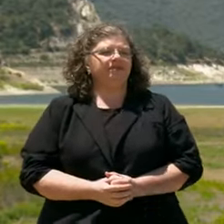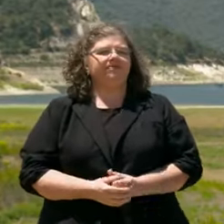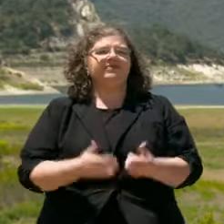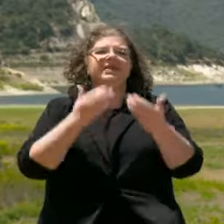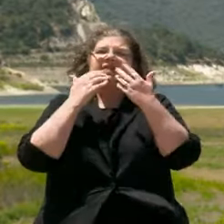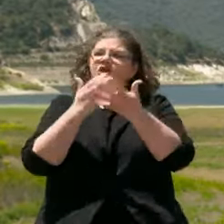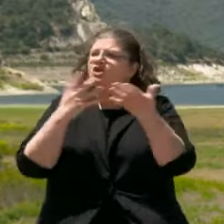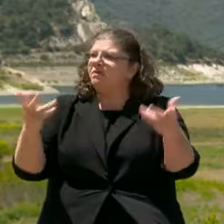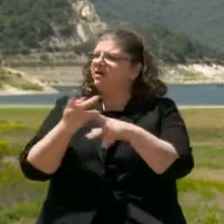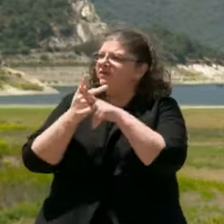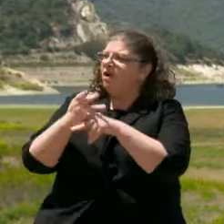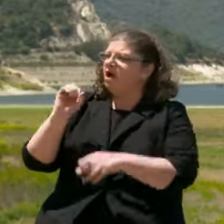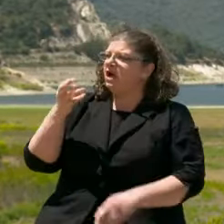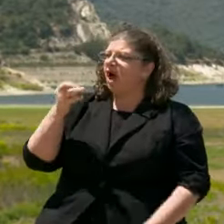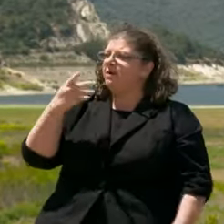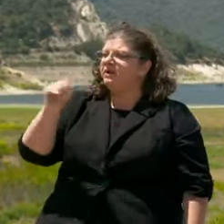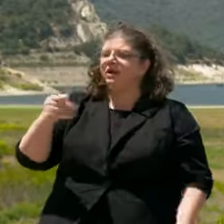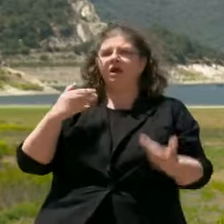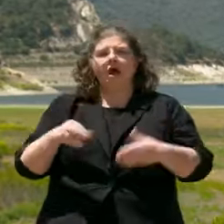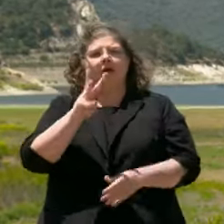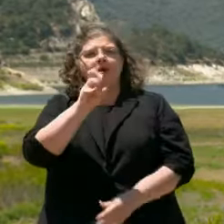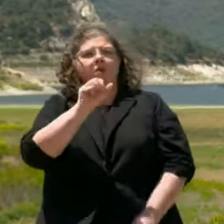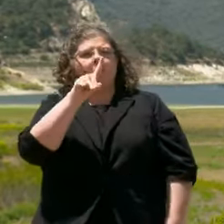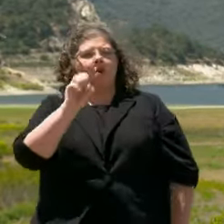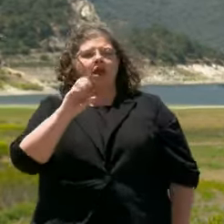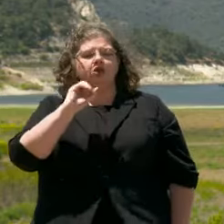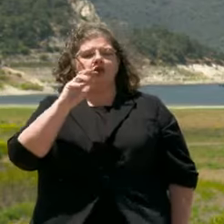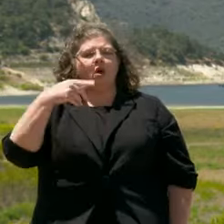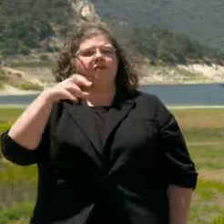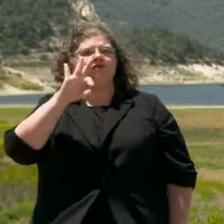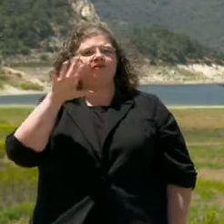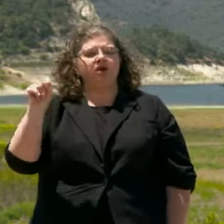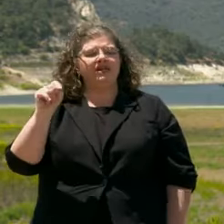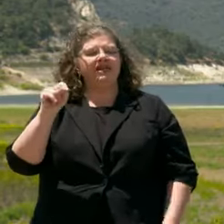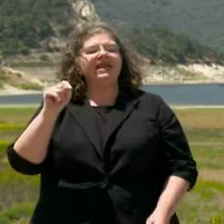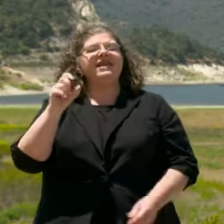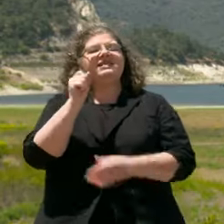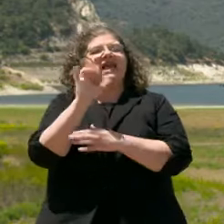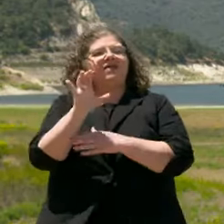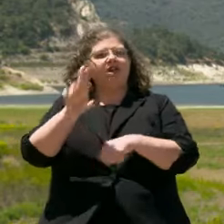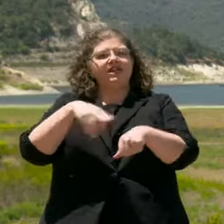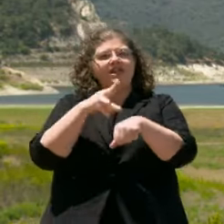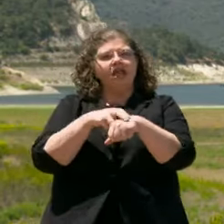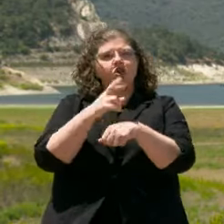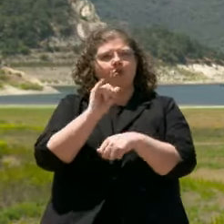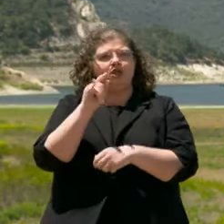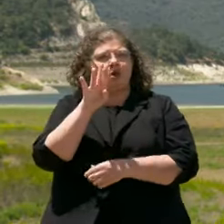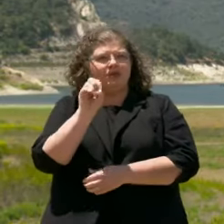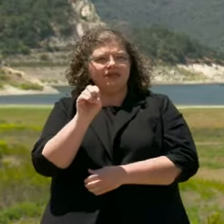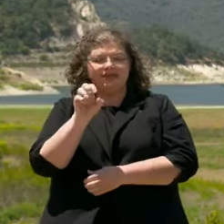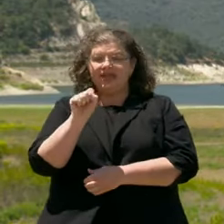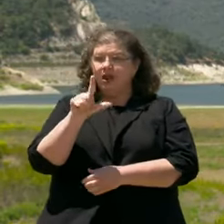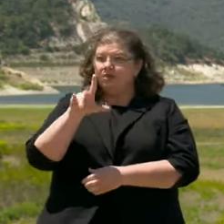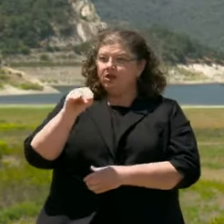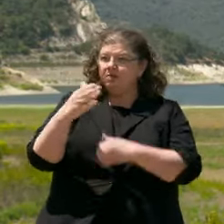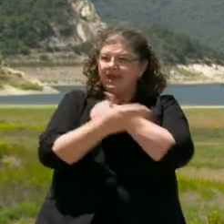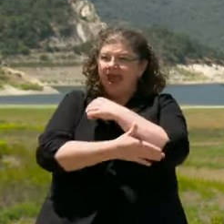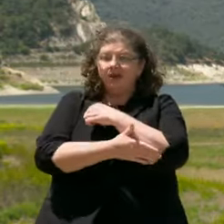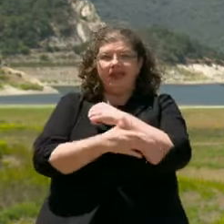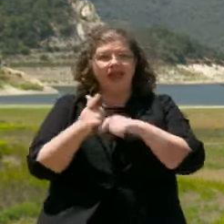Thanks so much, Supervisor Compton. I'm Wade Crowfoot, our Secretary for Natural Resources. Where we stand today in San Luis Obispo County at